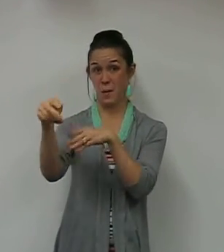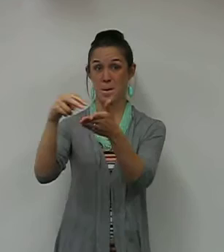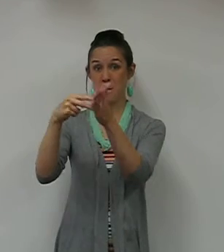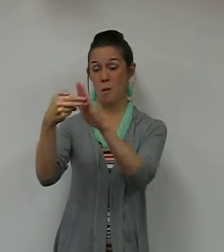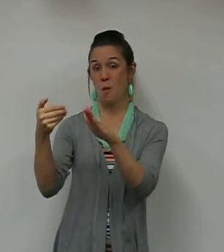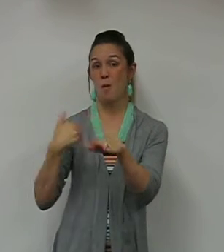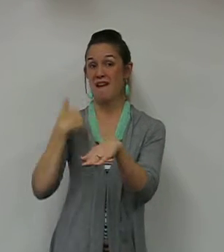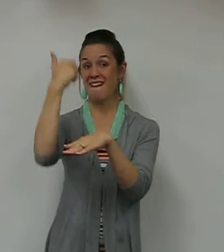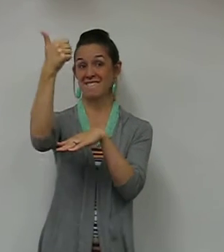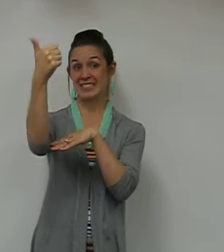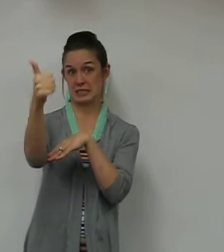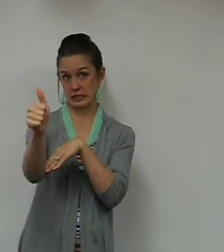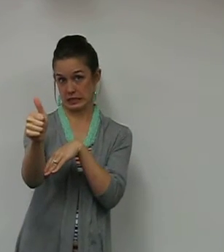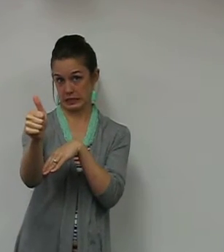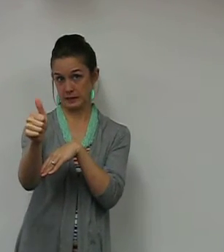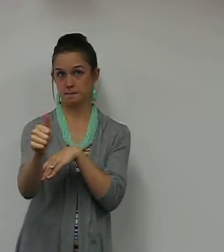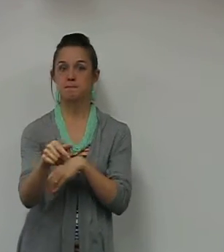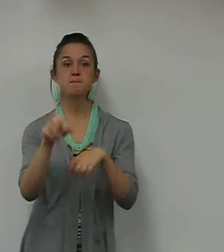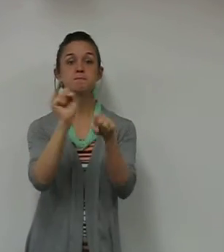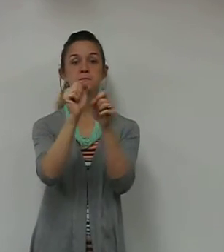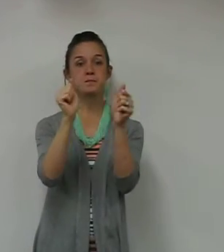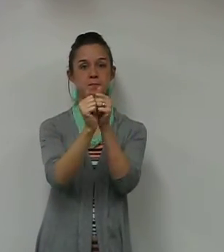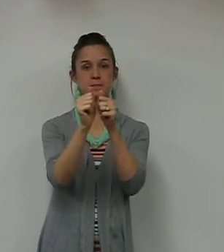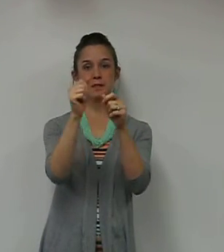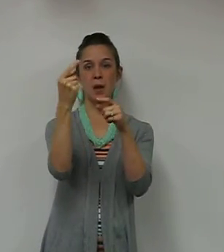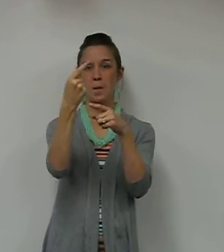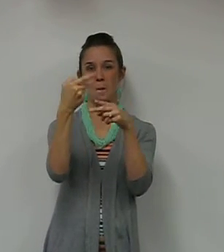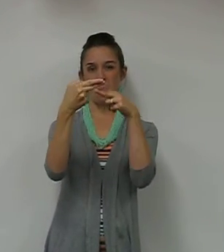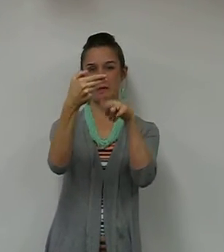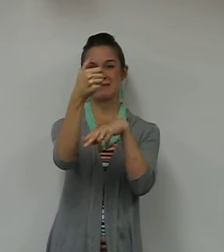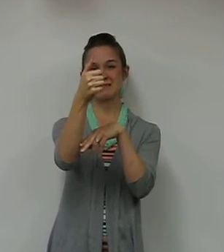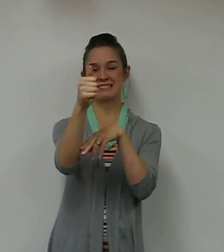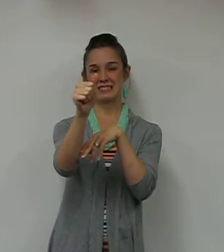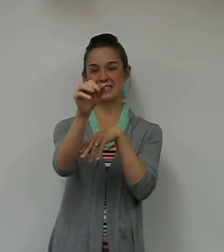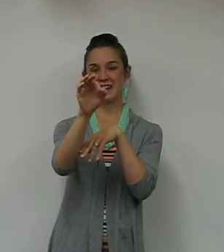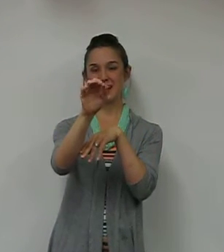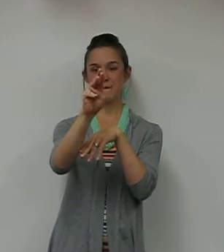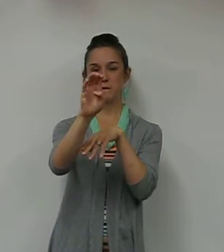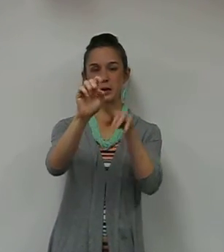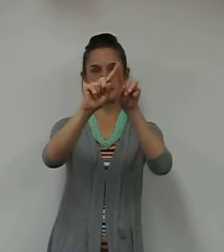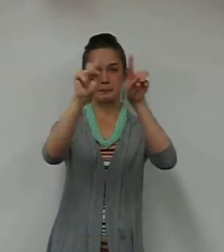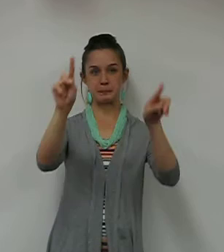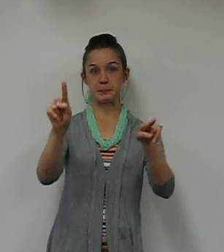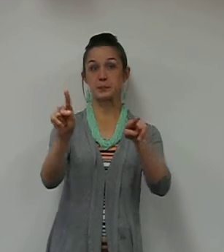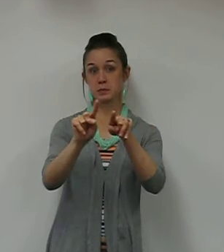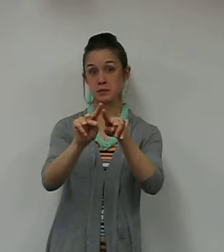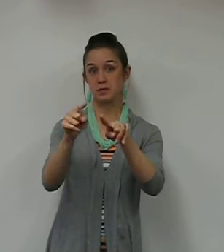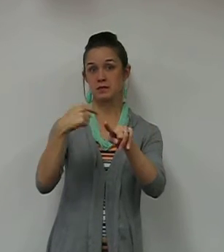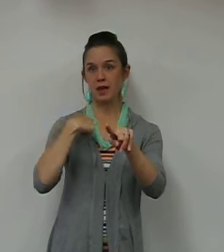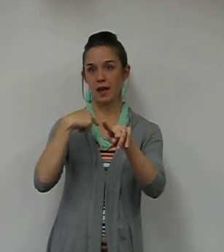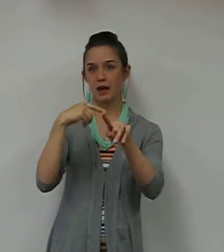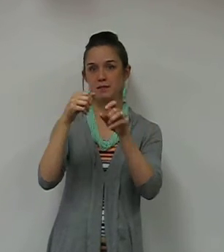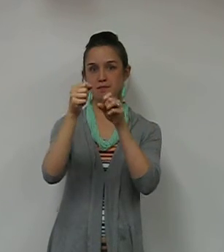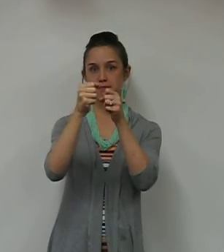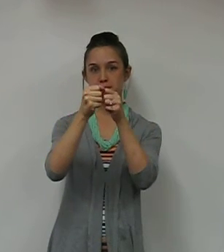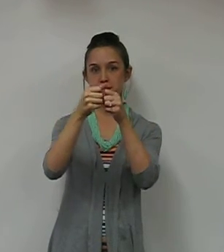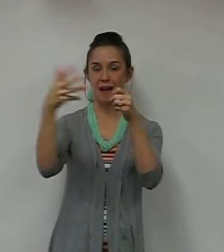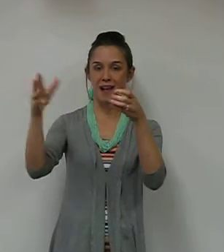have 10. They're working with the 10 frame, and that's pretty familiar to them. And now I'm stretching it to the numbers that are 10 and